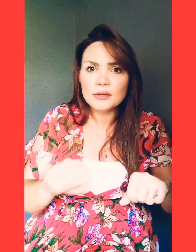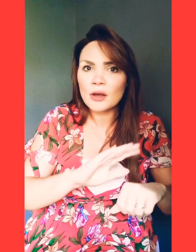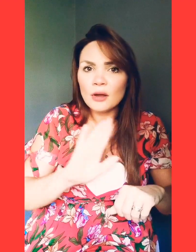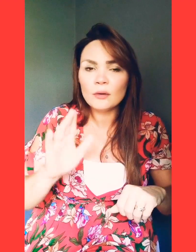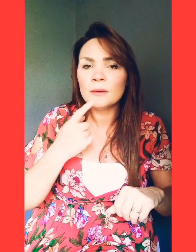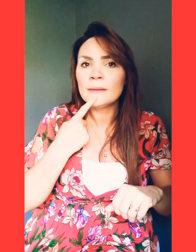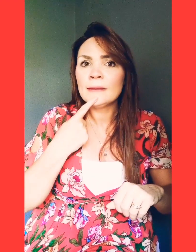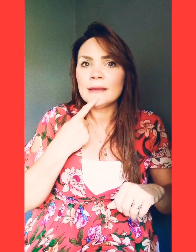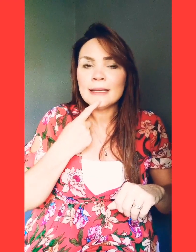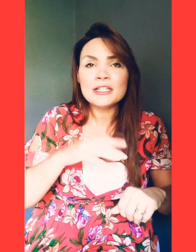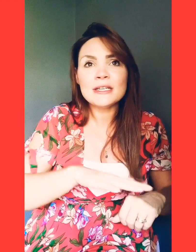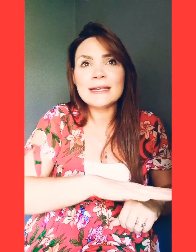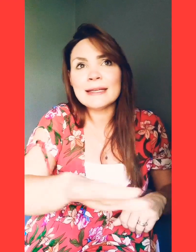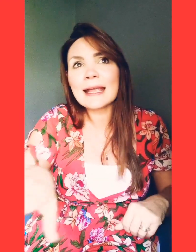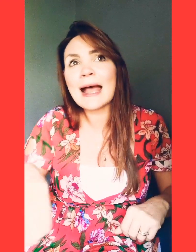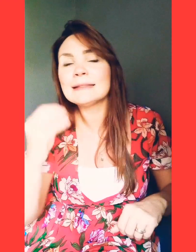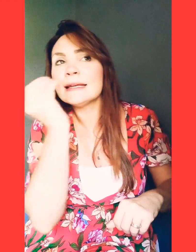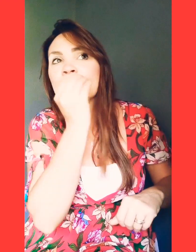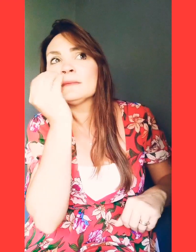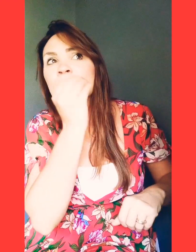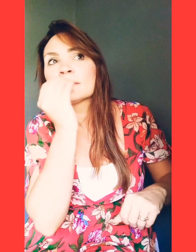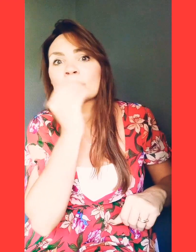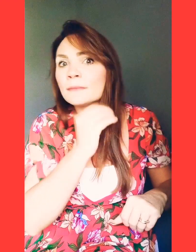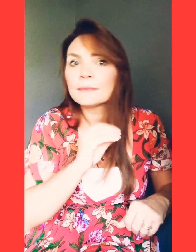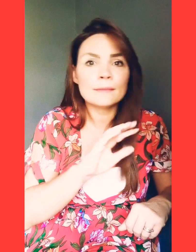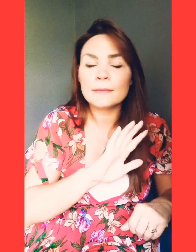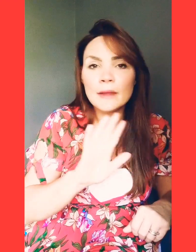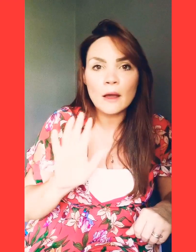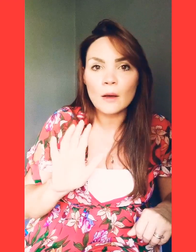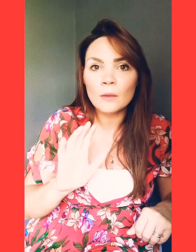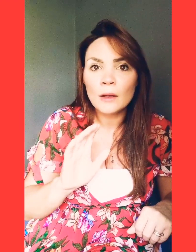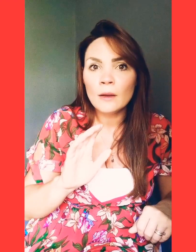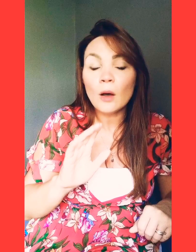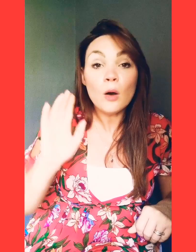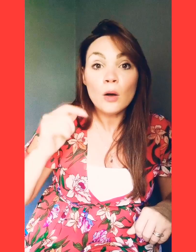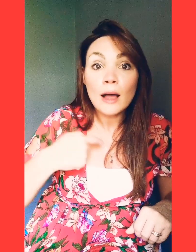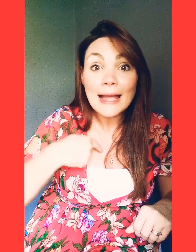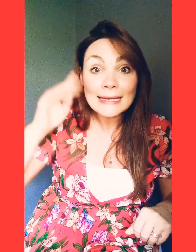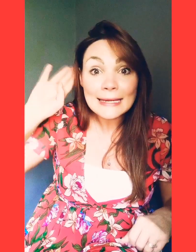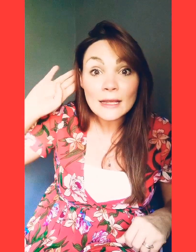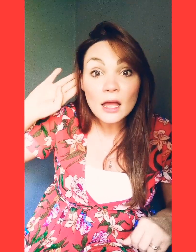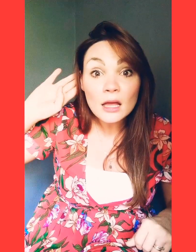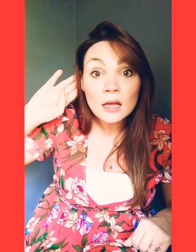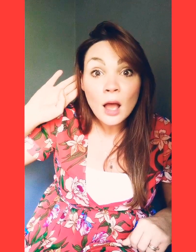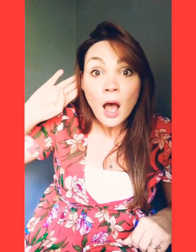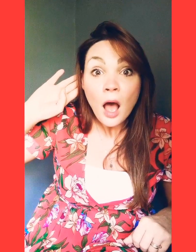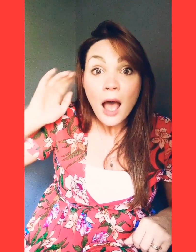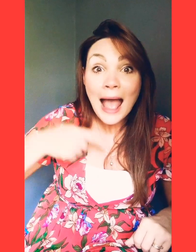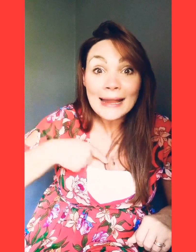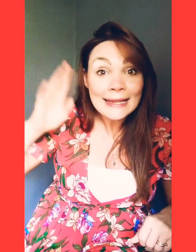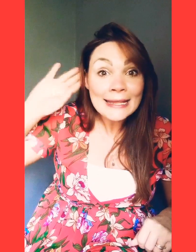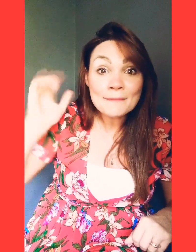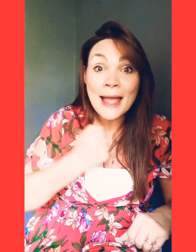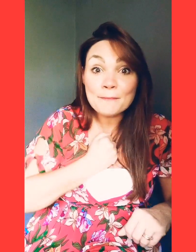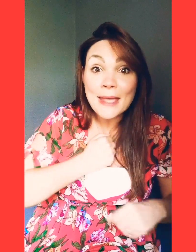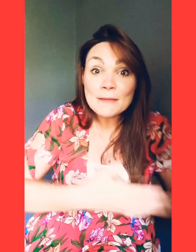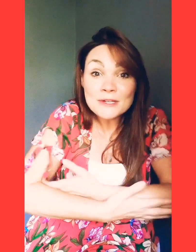No. Is she in the garden? No. Oh, I hear her. I hear my baby.